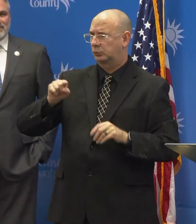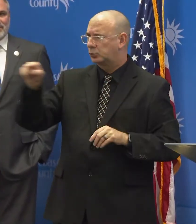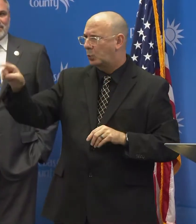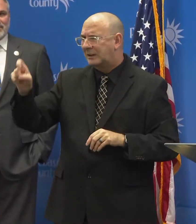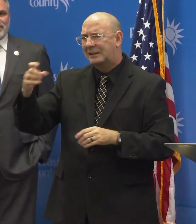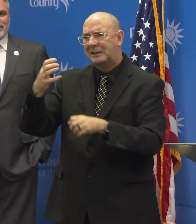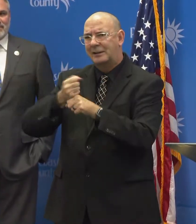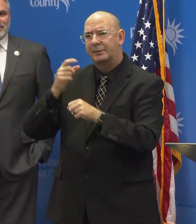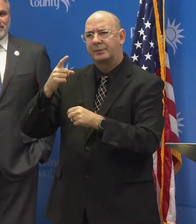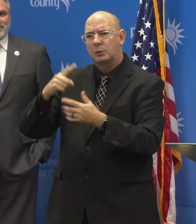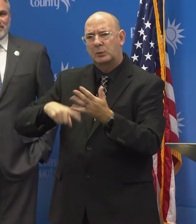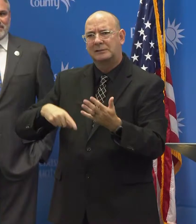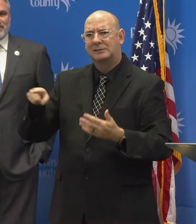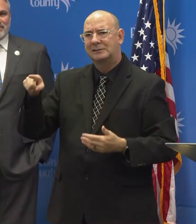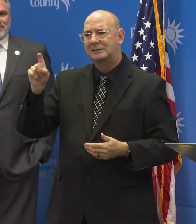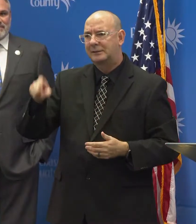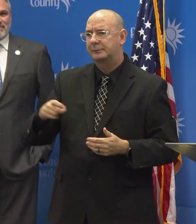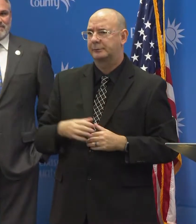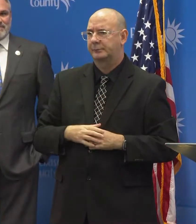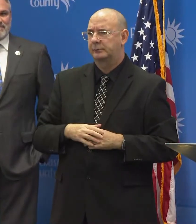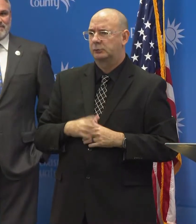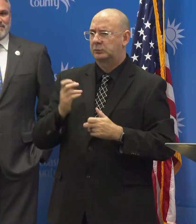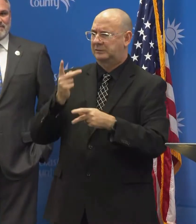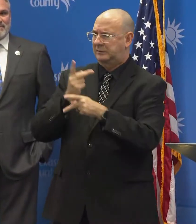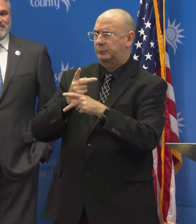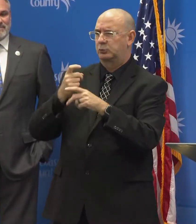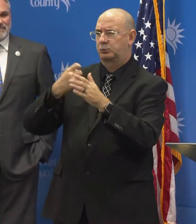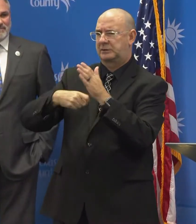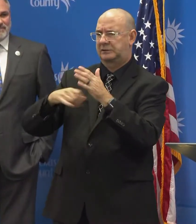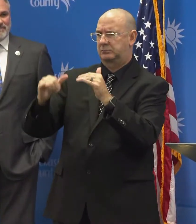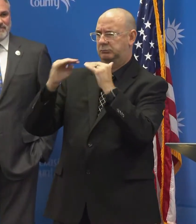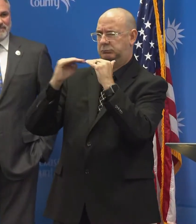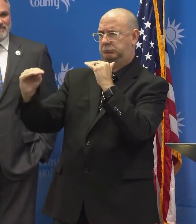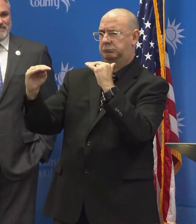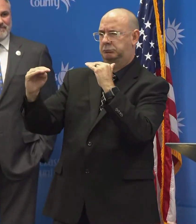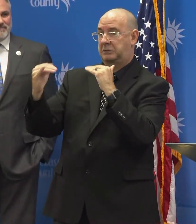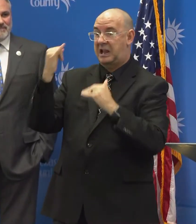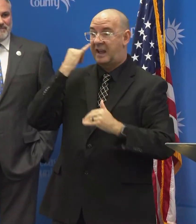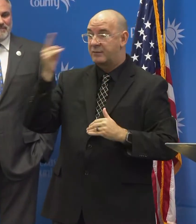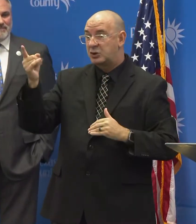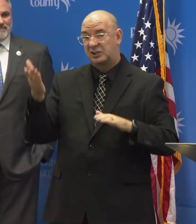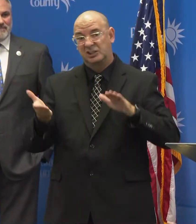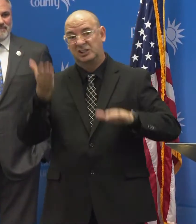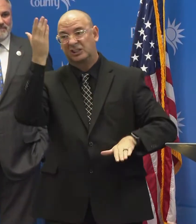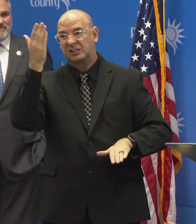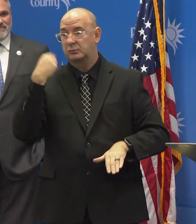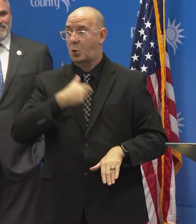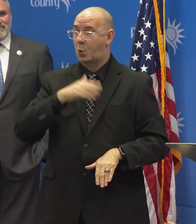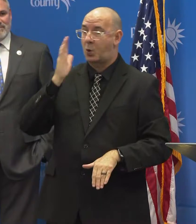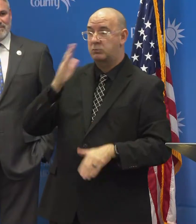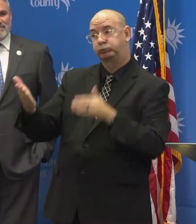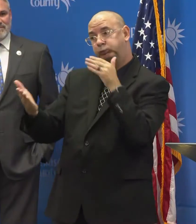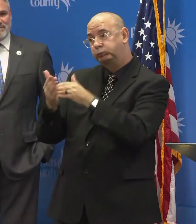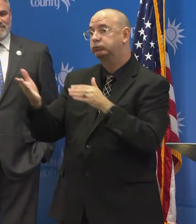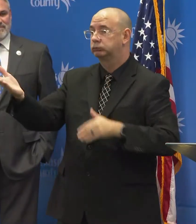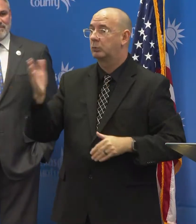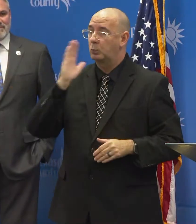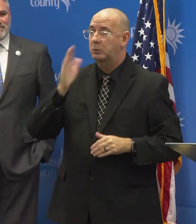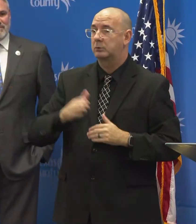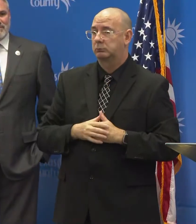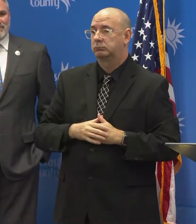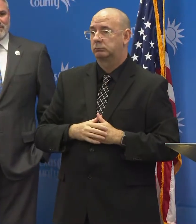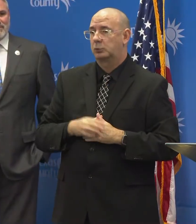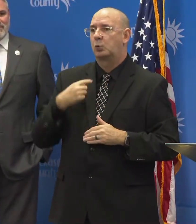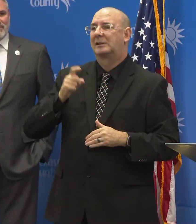for a reasonable price. If you do that, we will take action against you, and we need the community to help